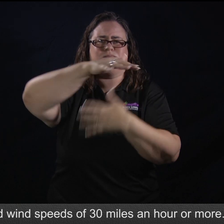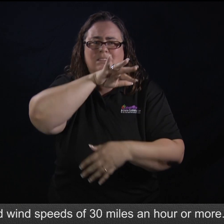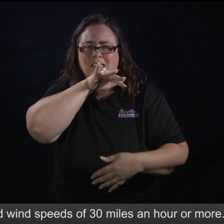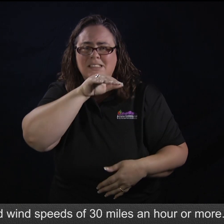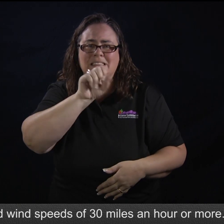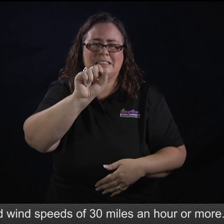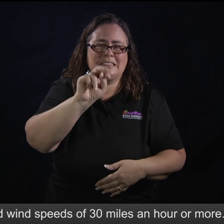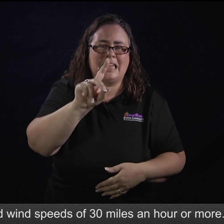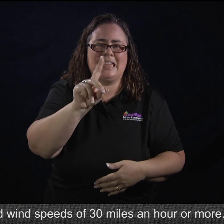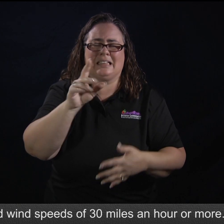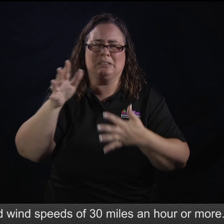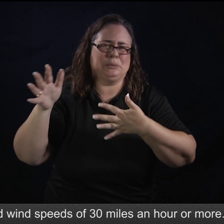30 miles an hour or more.